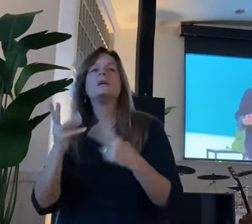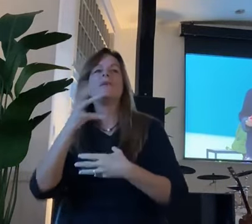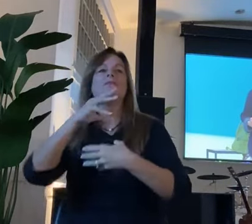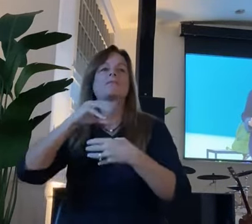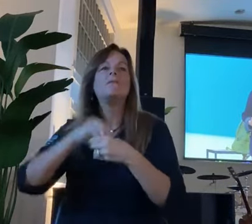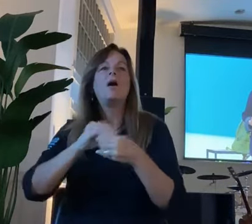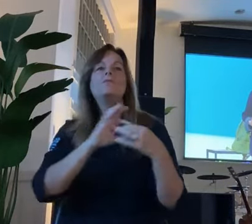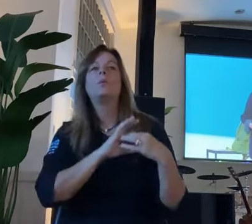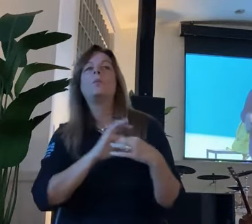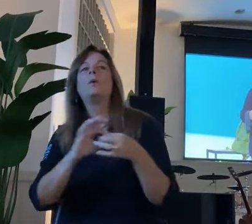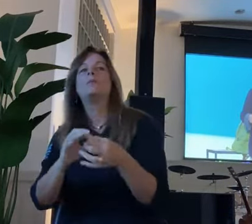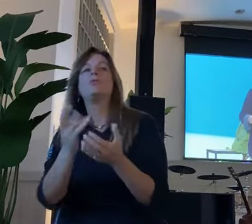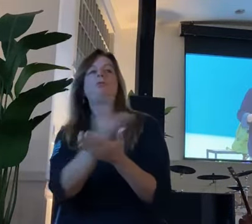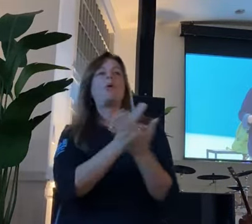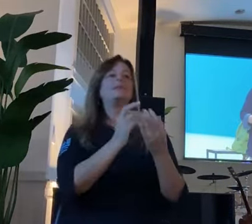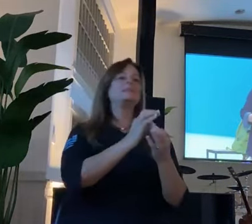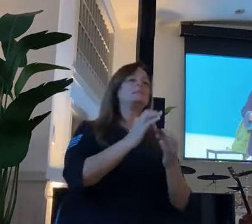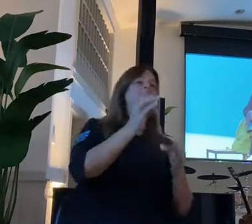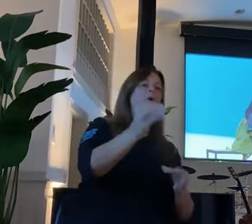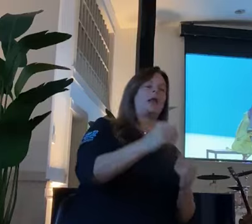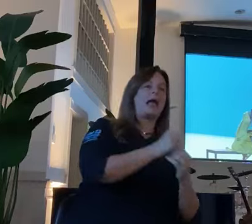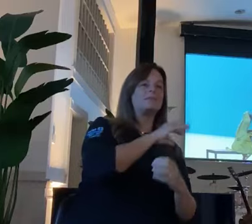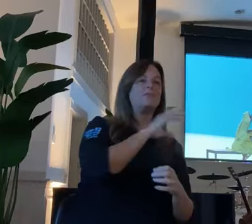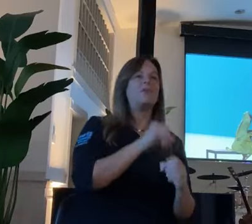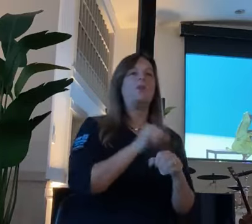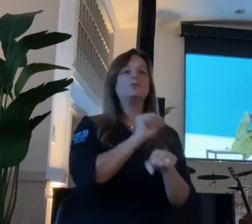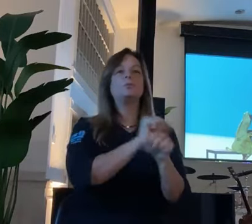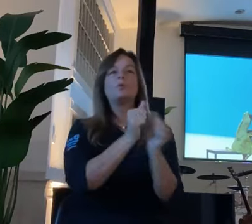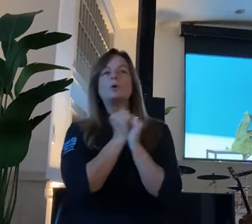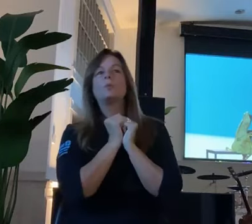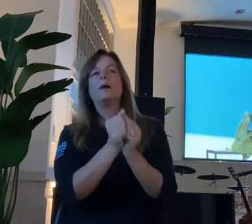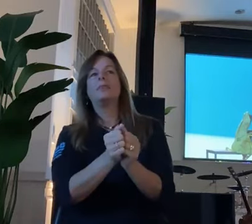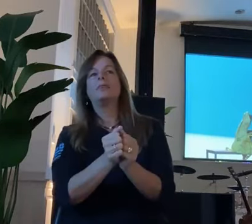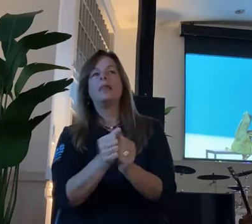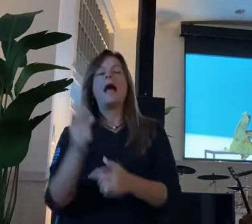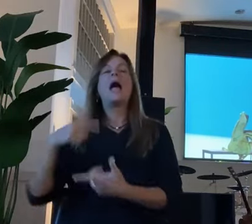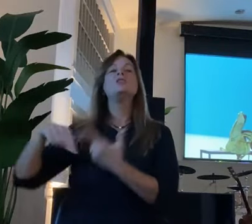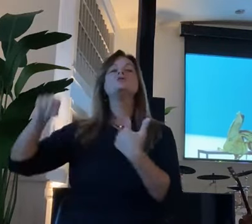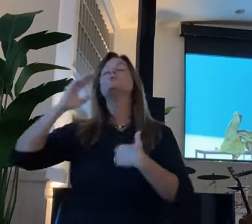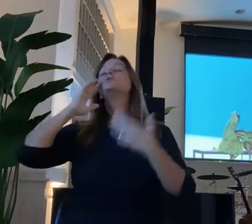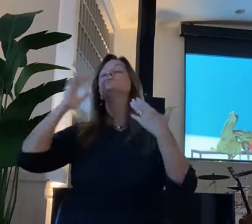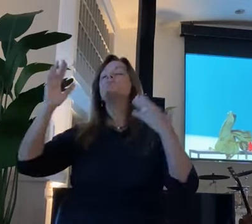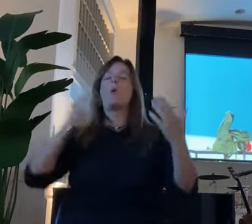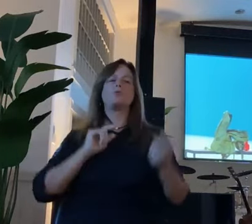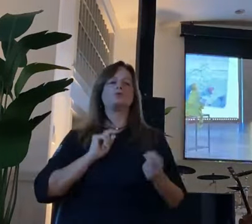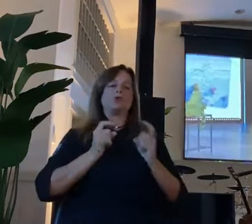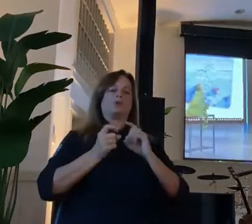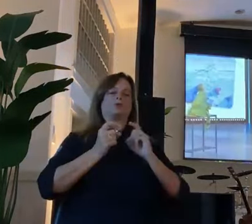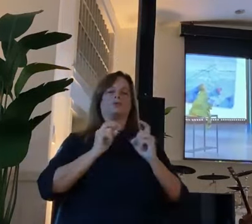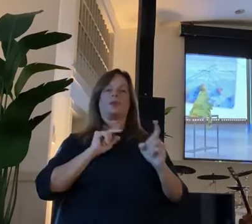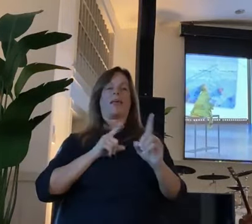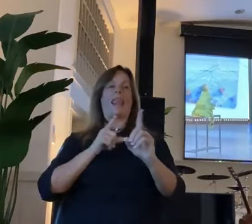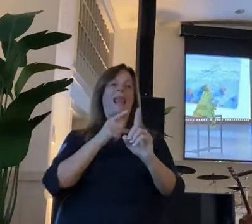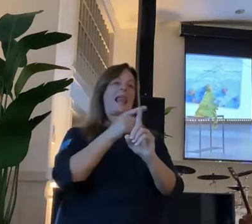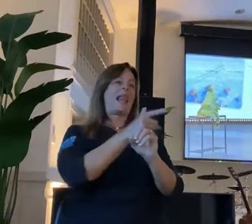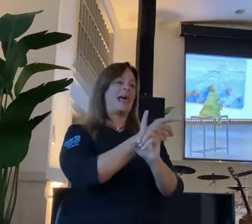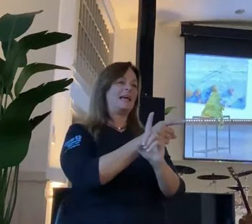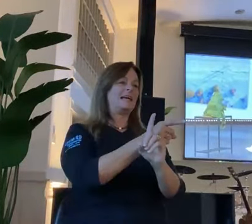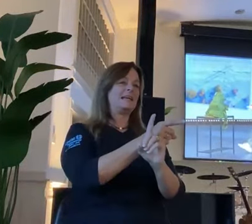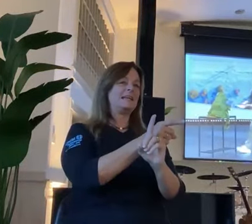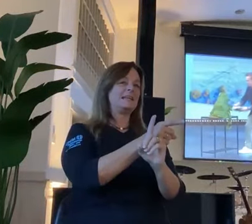a place where the Holy Spirit has more to work with in your life so that you can make the little course corrections that you need to